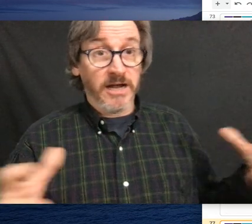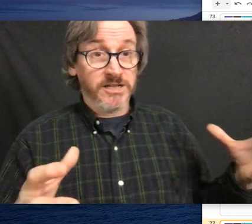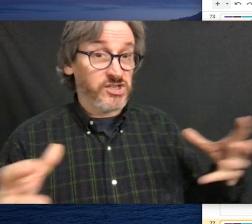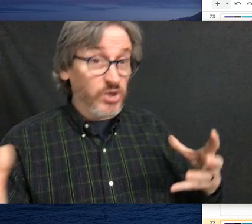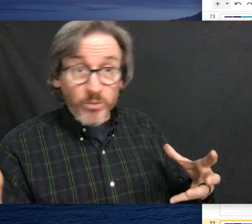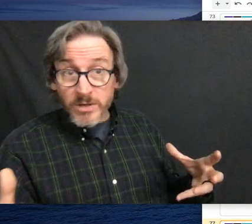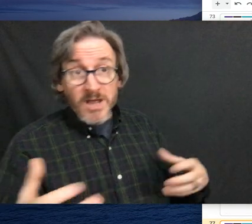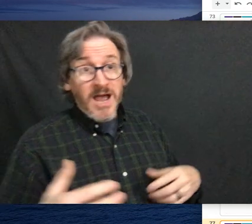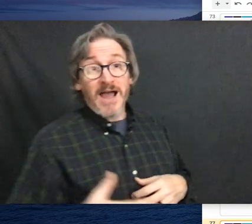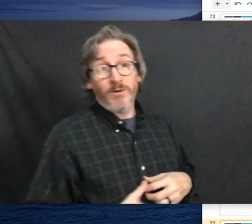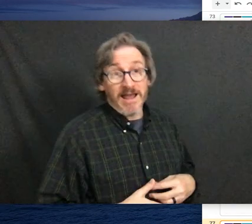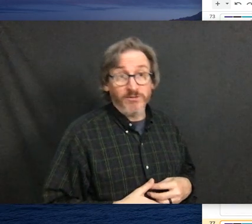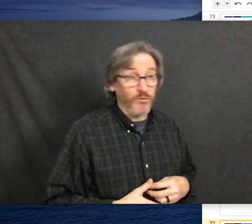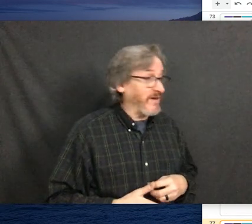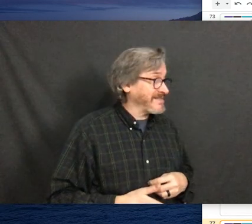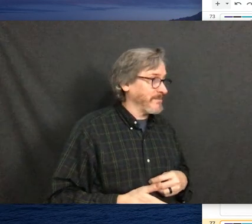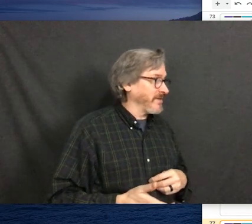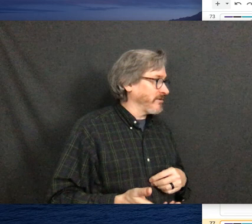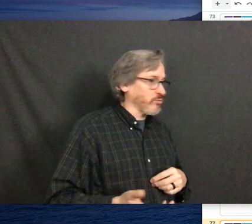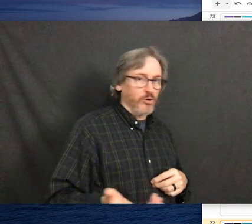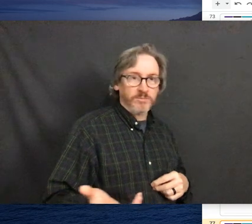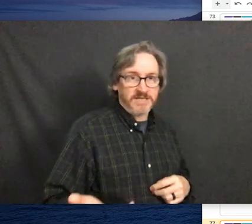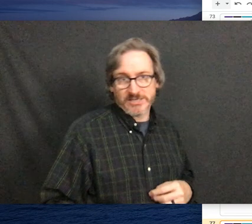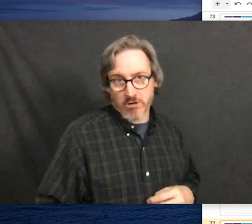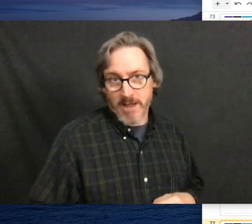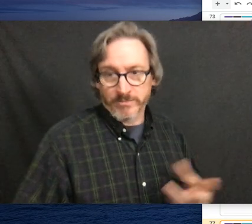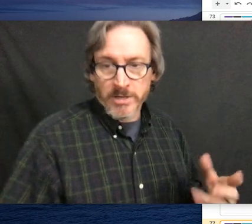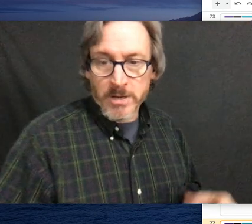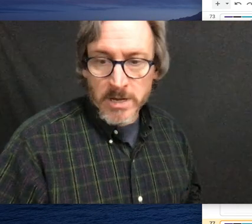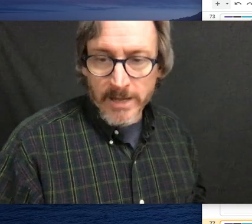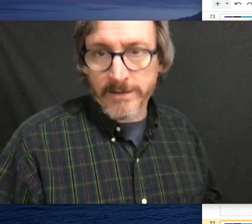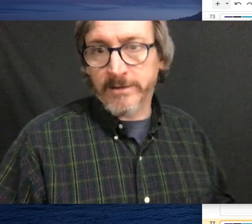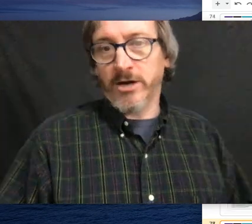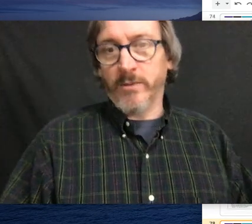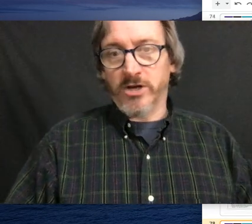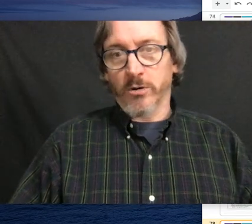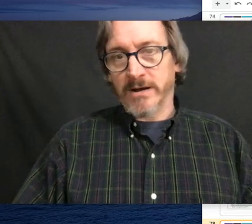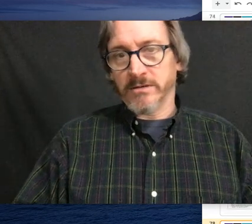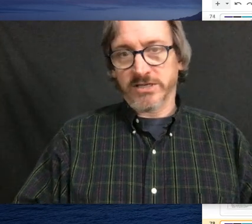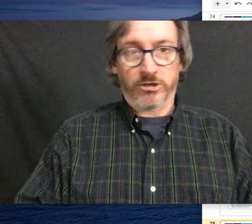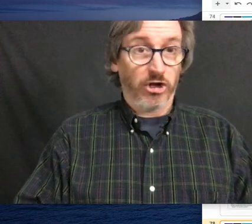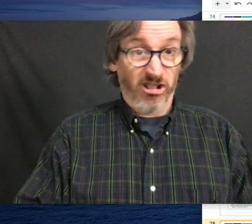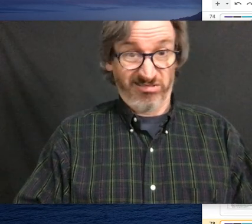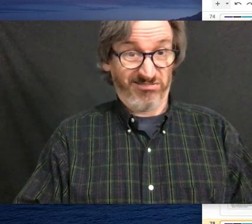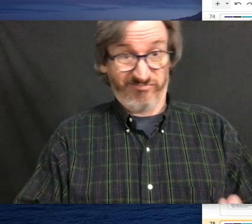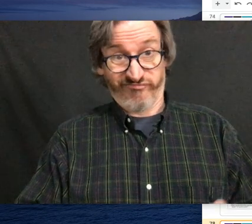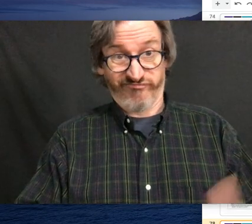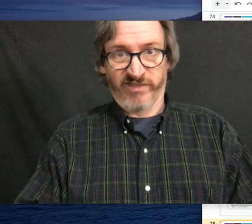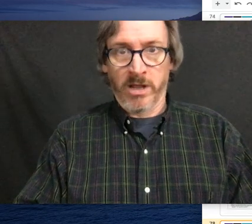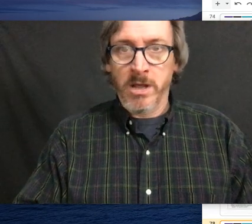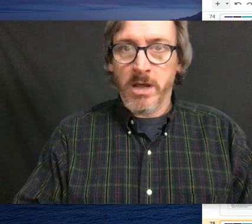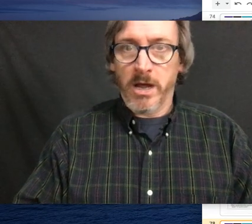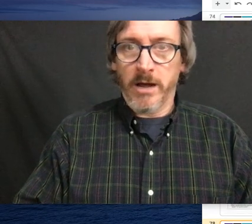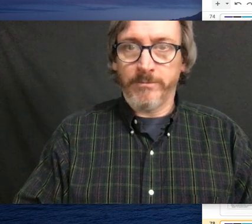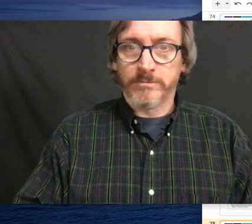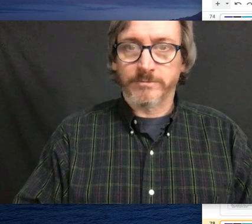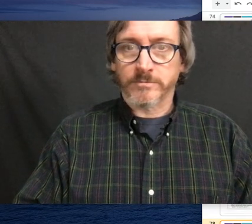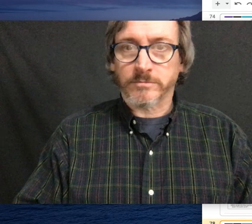class on Zoom, I would have you find something in the room to describe. And, we'd go around the circle.